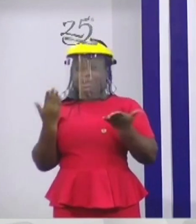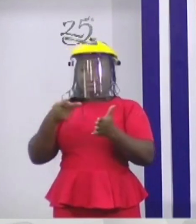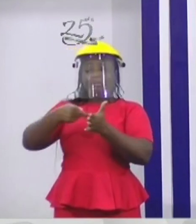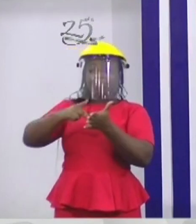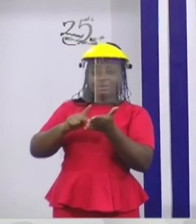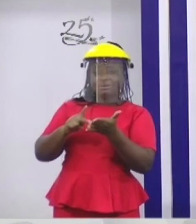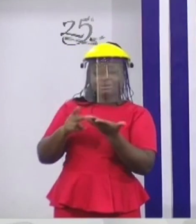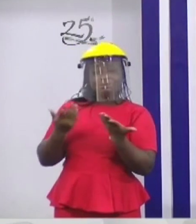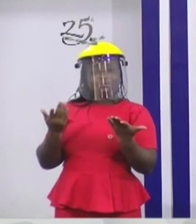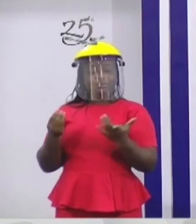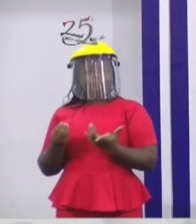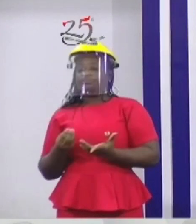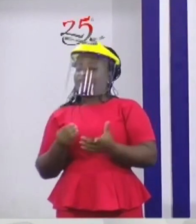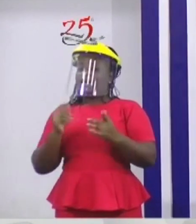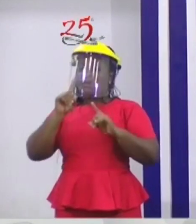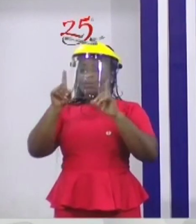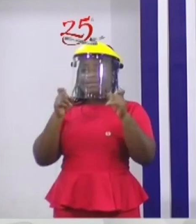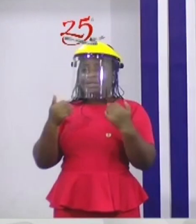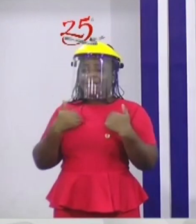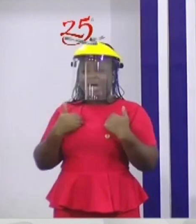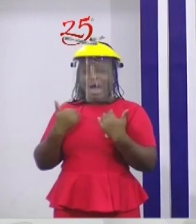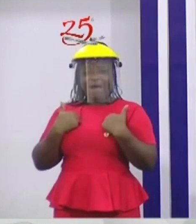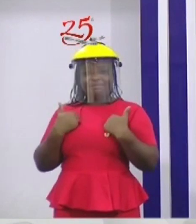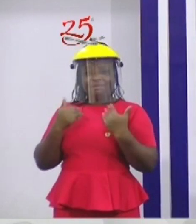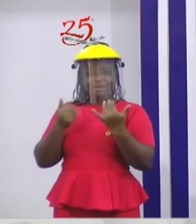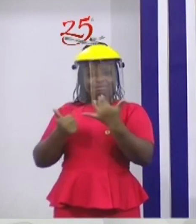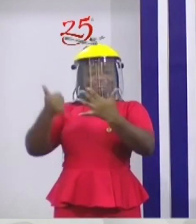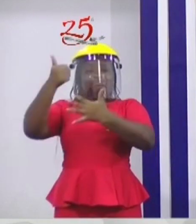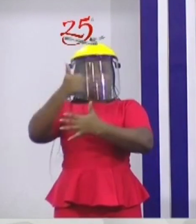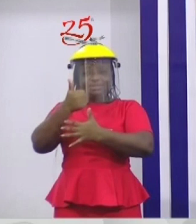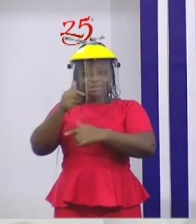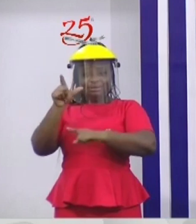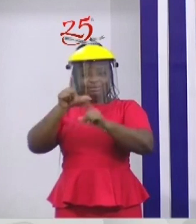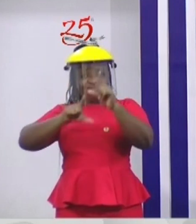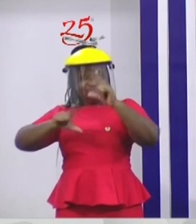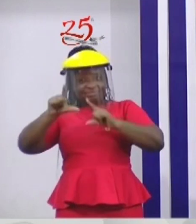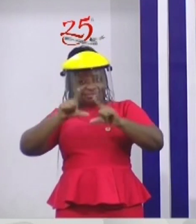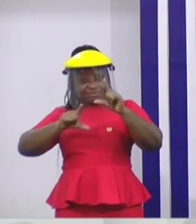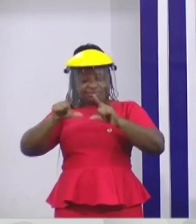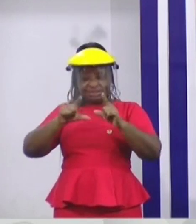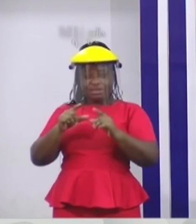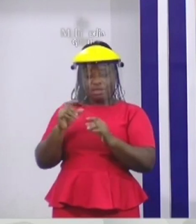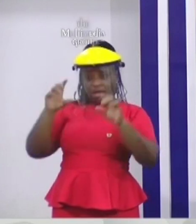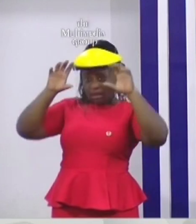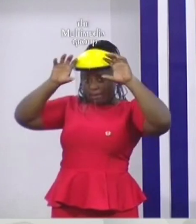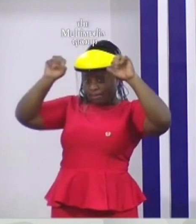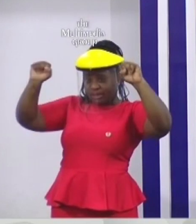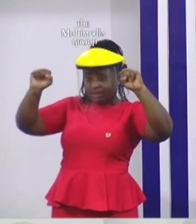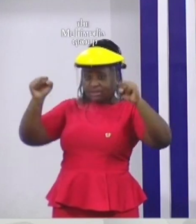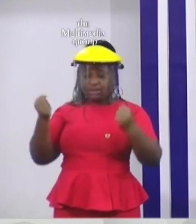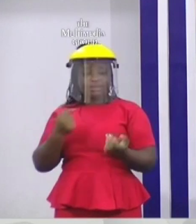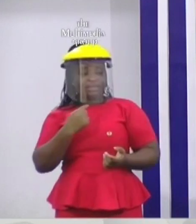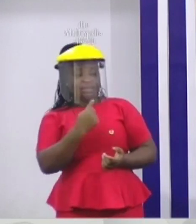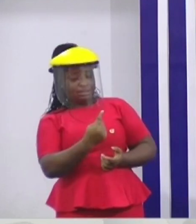part. There's a question about, do we have an update on the additional labs that the president mentioned were going to be